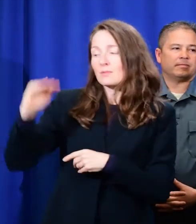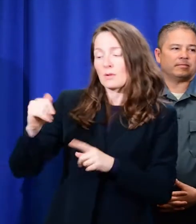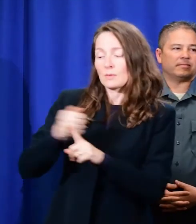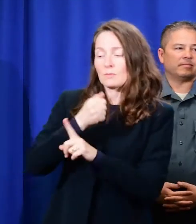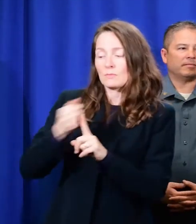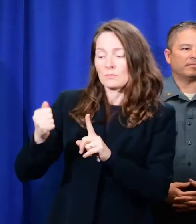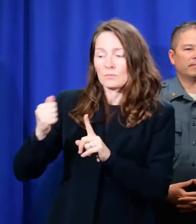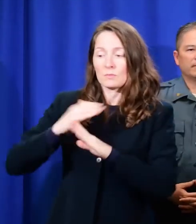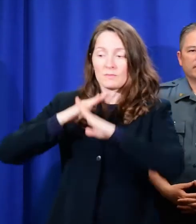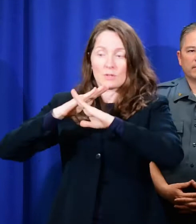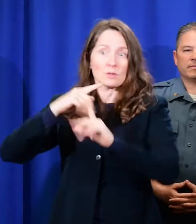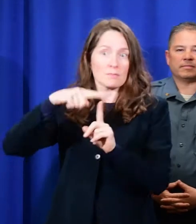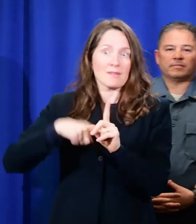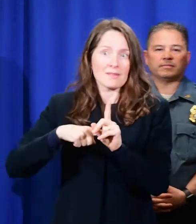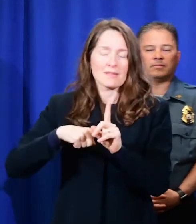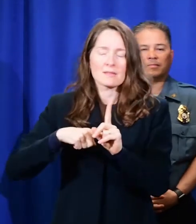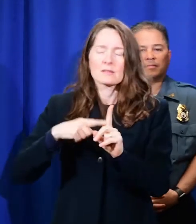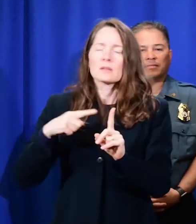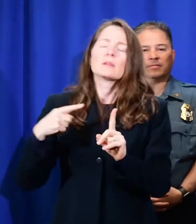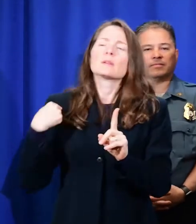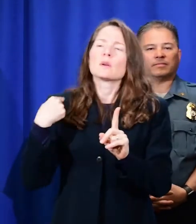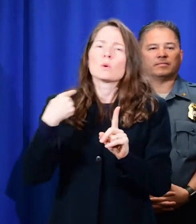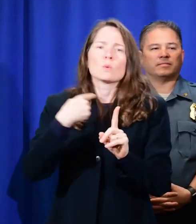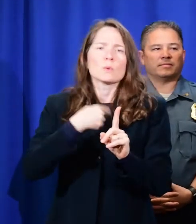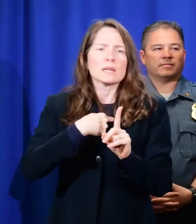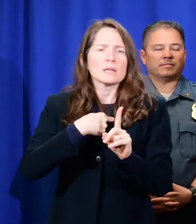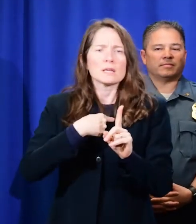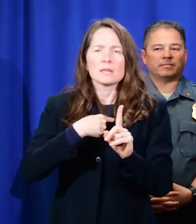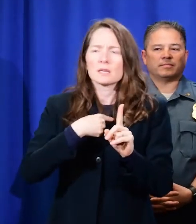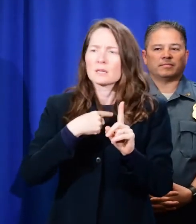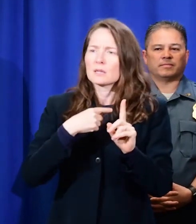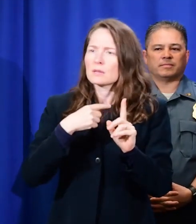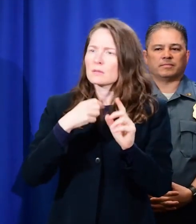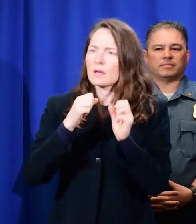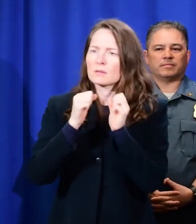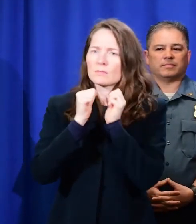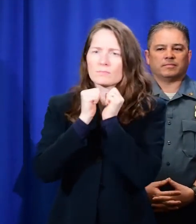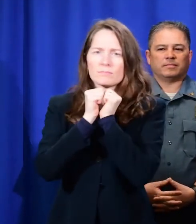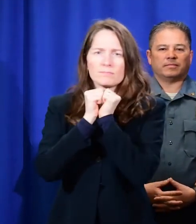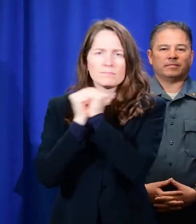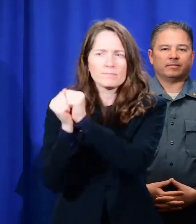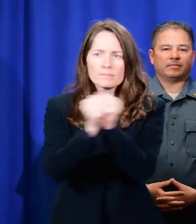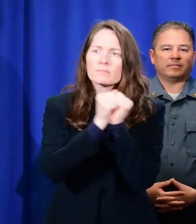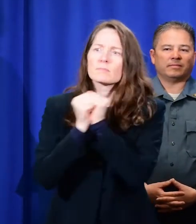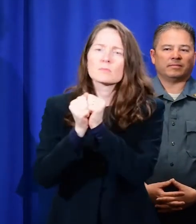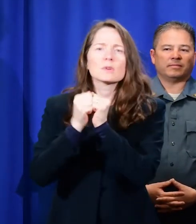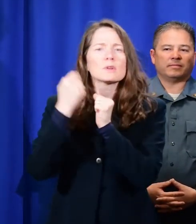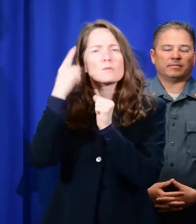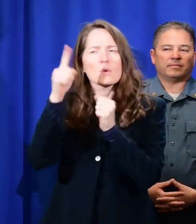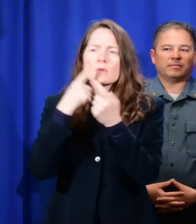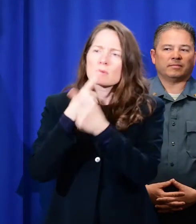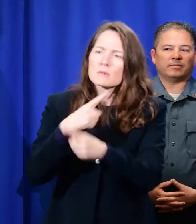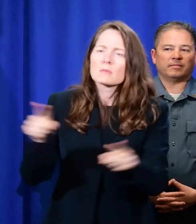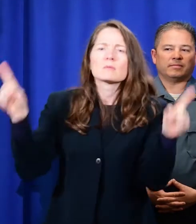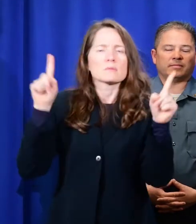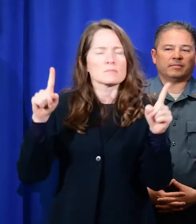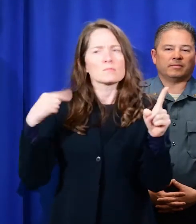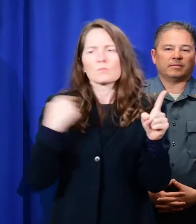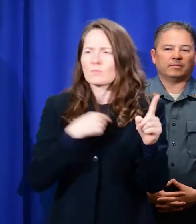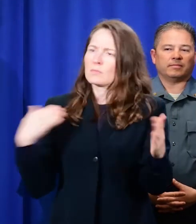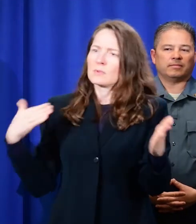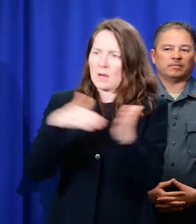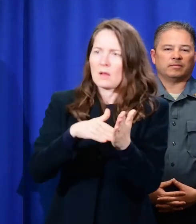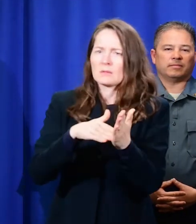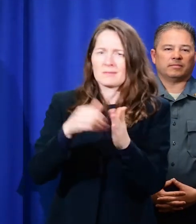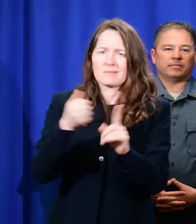a community to condemn all forms of child abuse and neglect, stress the importance of supporting